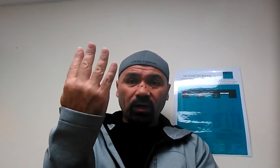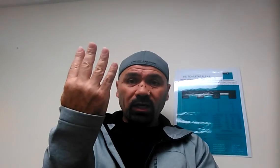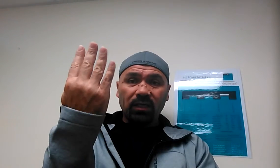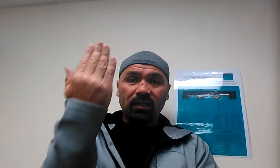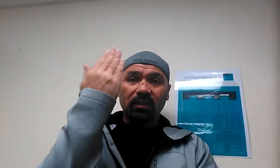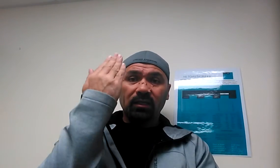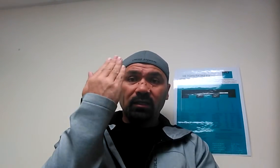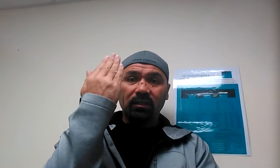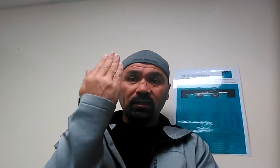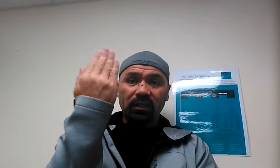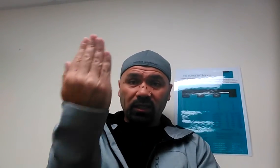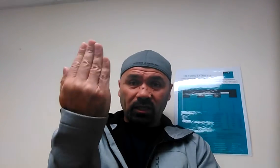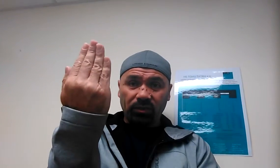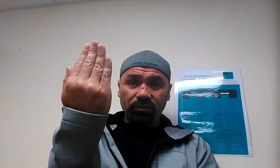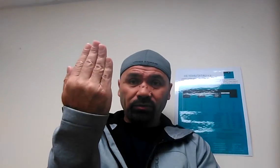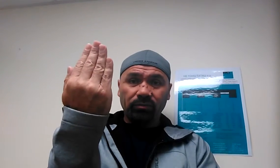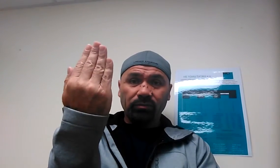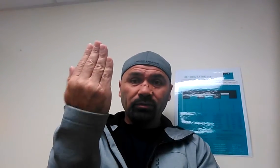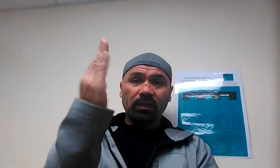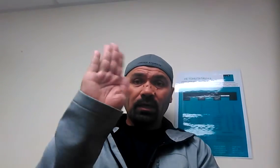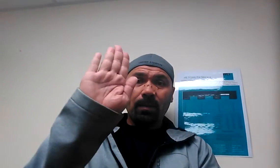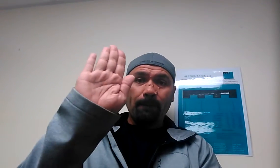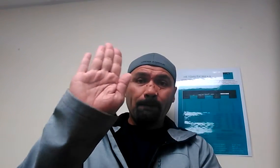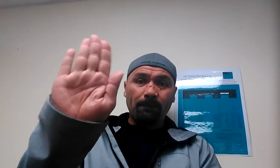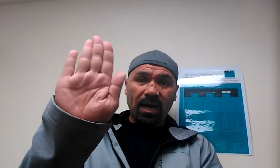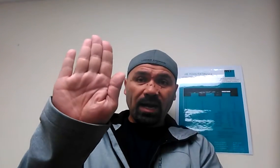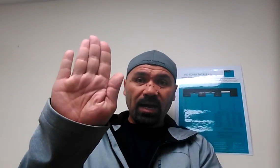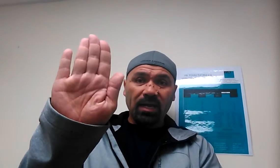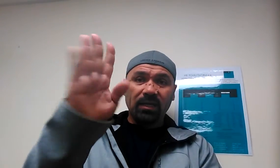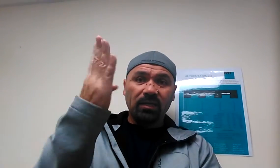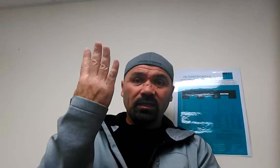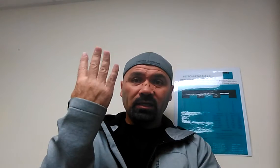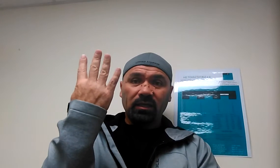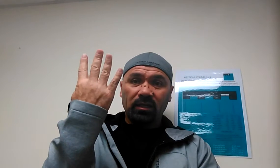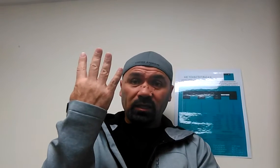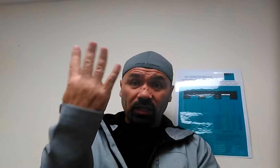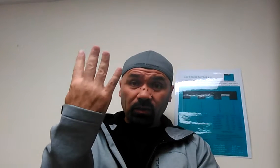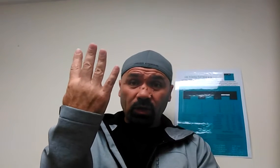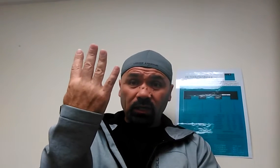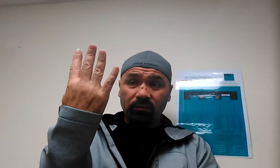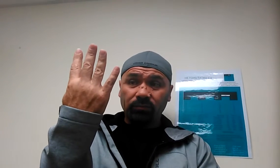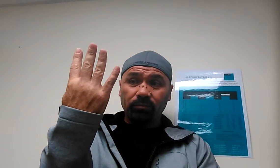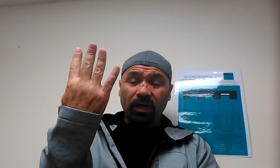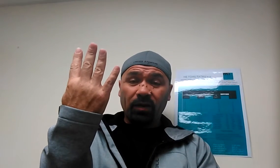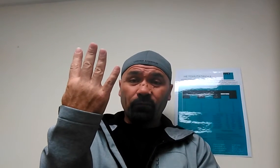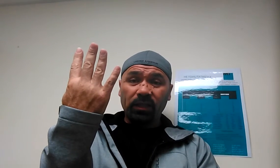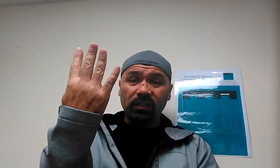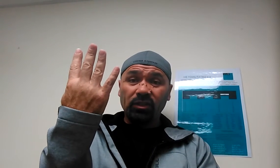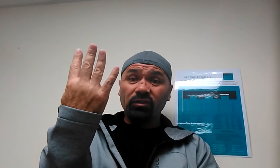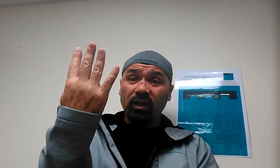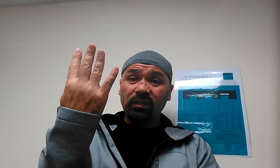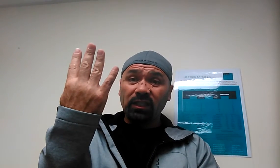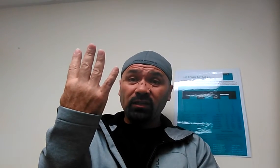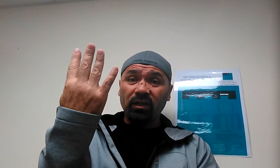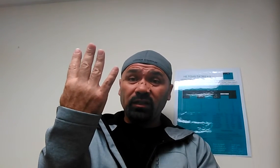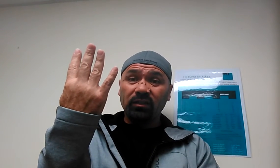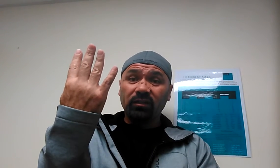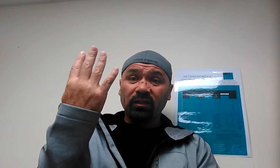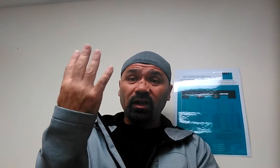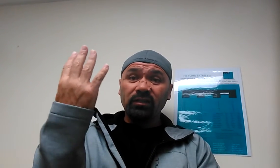iwa te kau mā iwa. Palm facing you, 99. 9